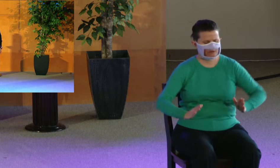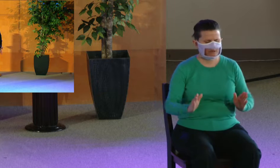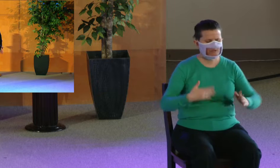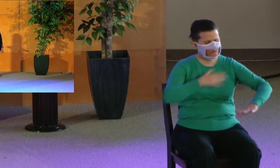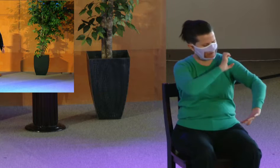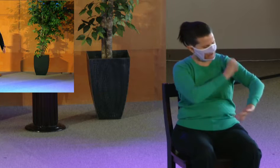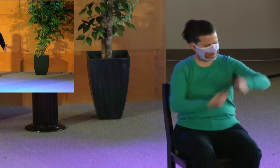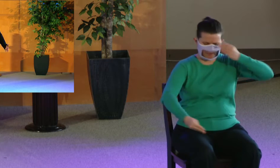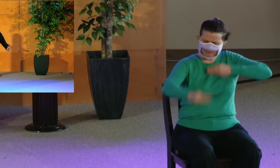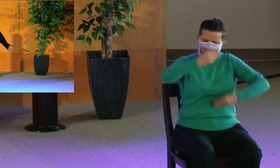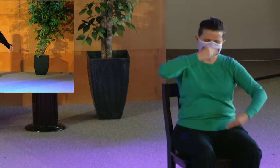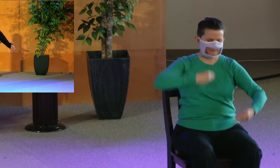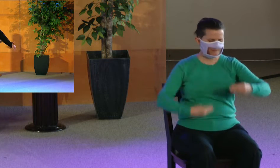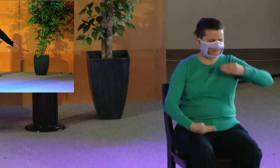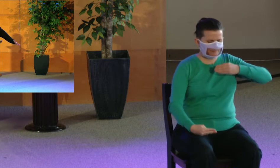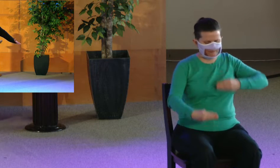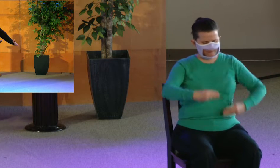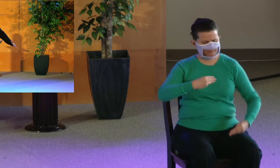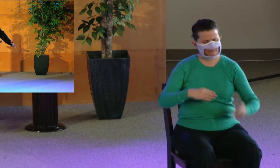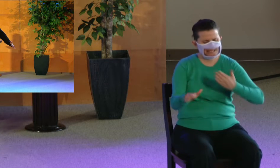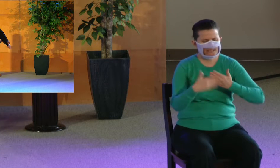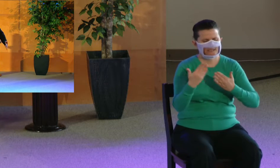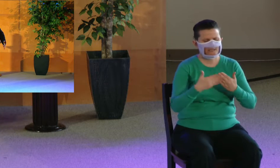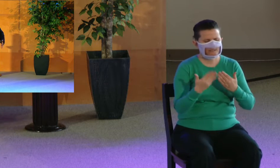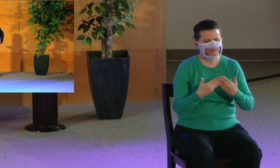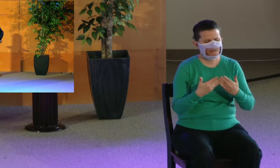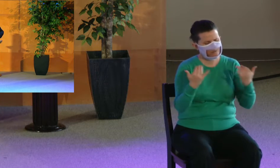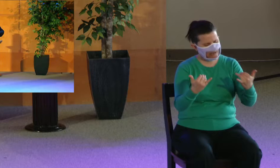Now take that beautiful deep breath in